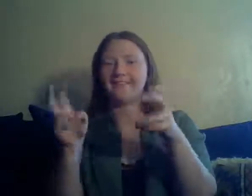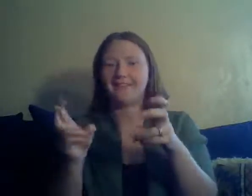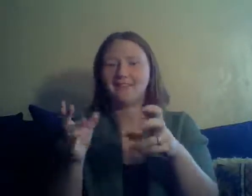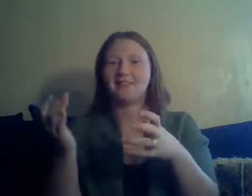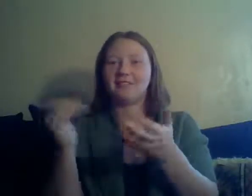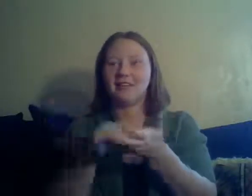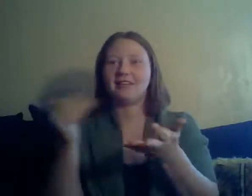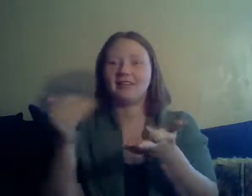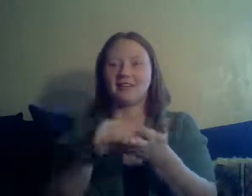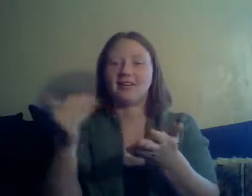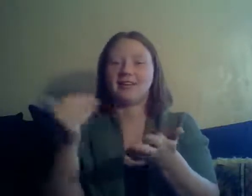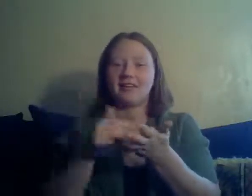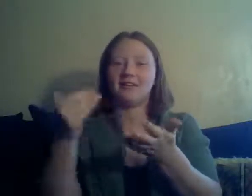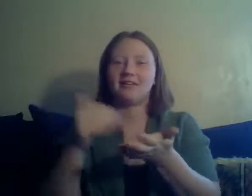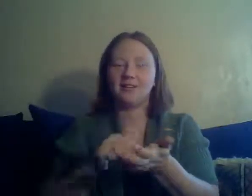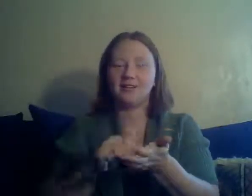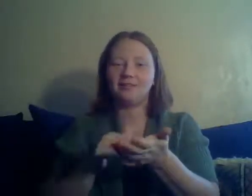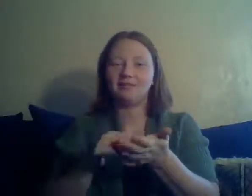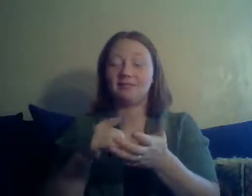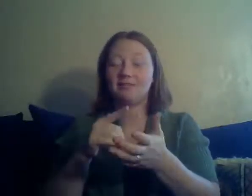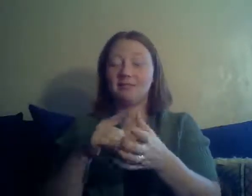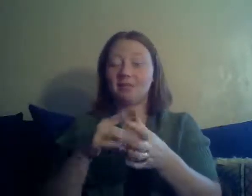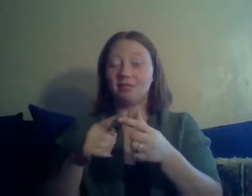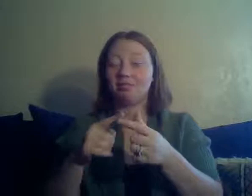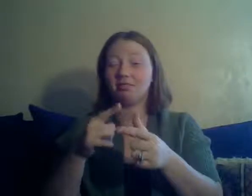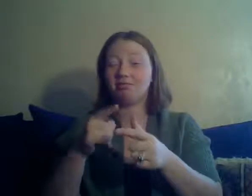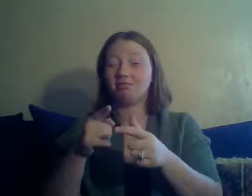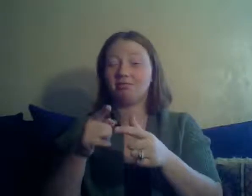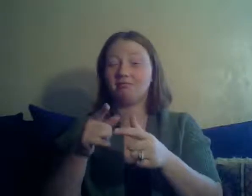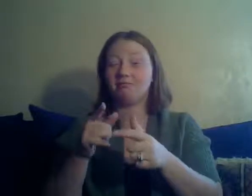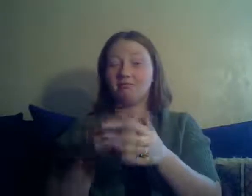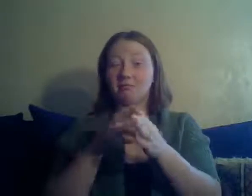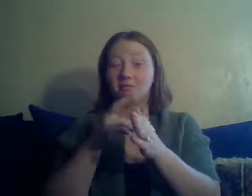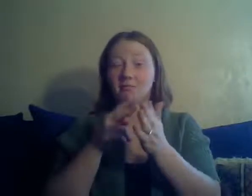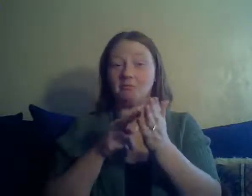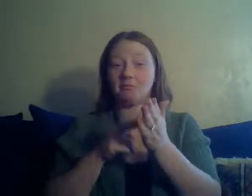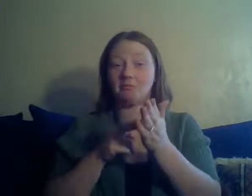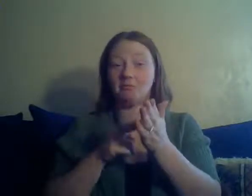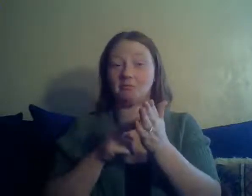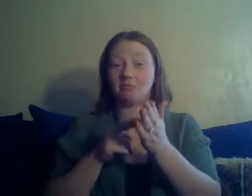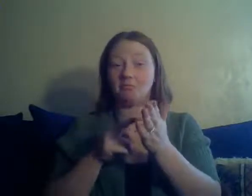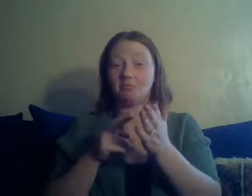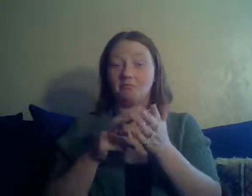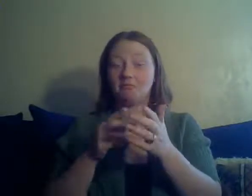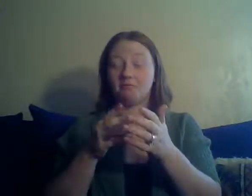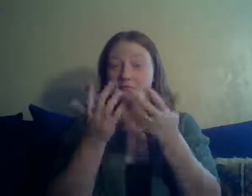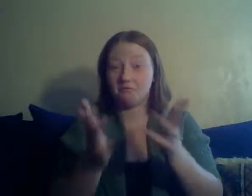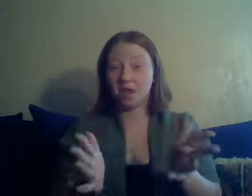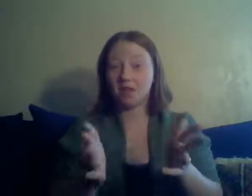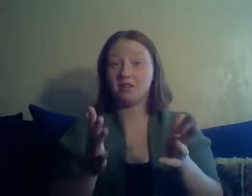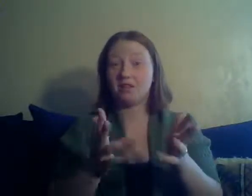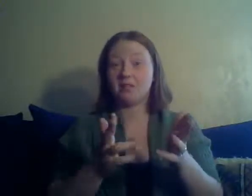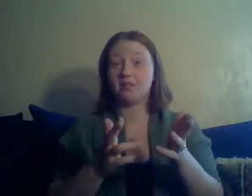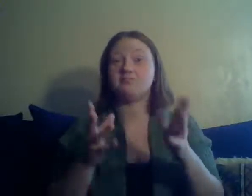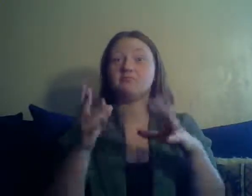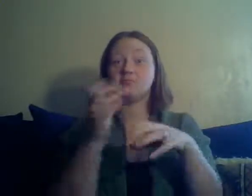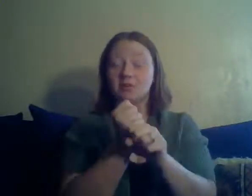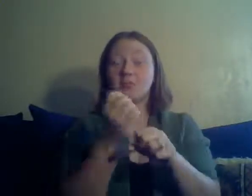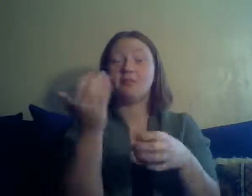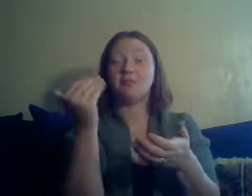articles. But what I encourage them to do is look for the issues in the article. So, for example, if you have 2 articles on